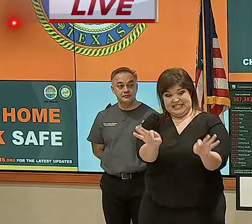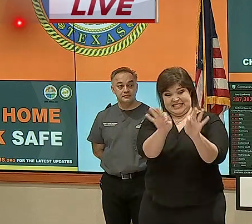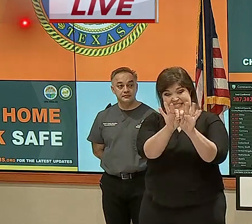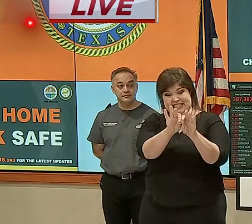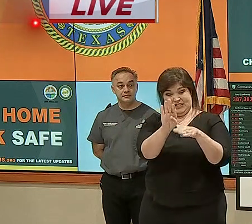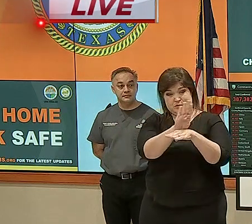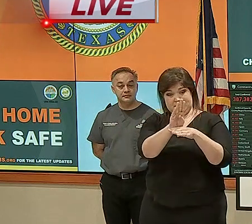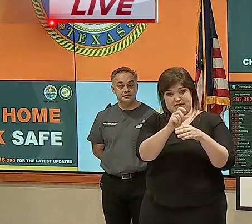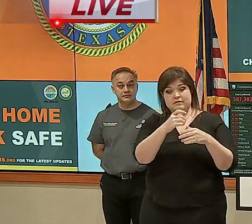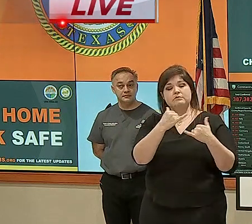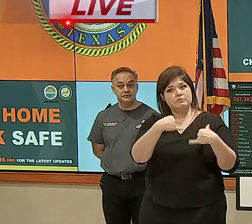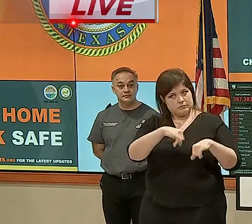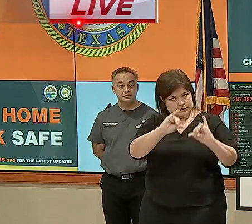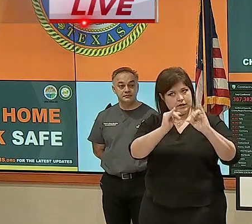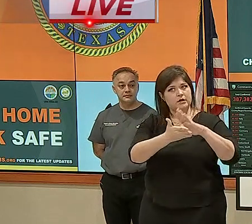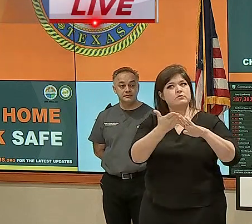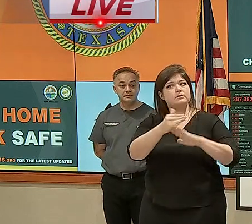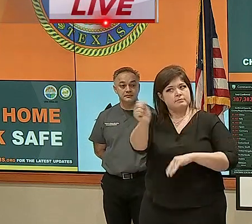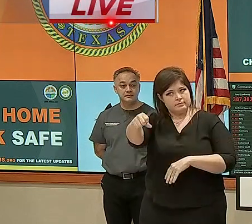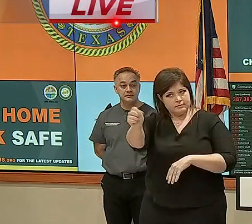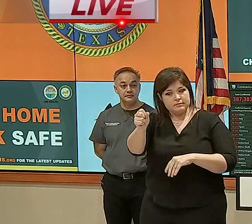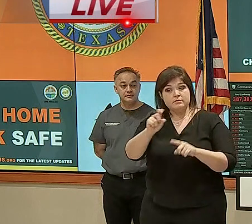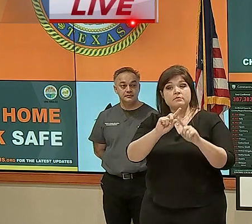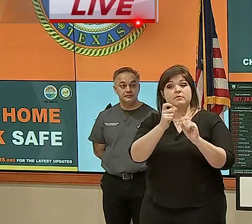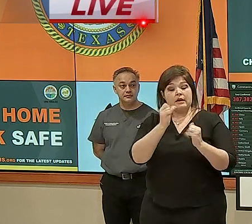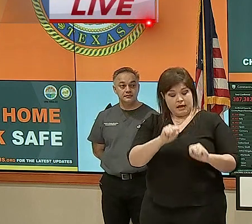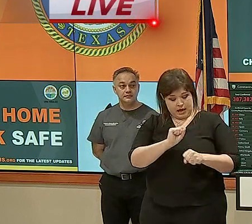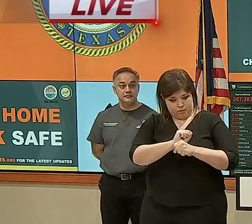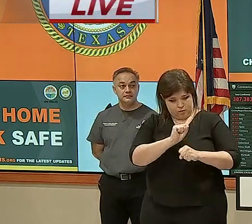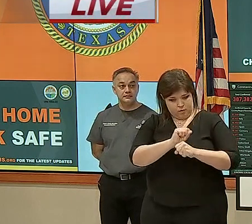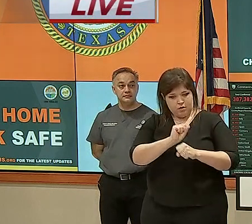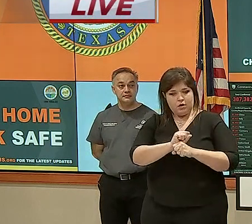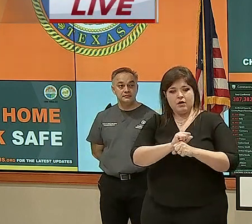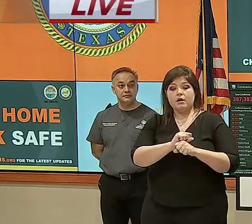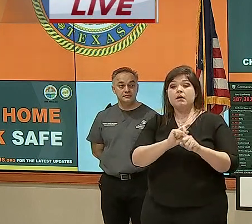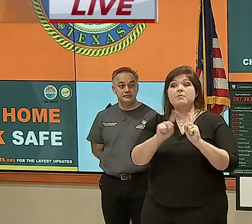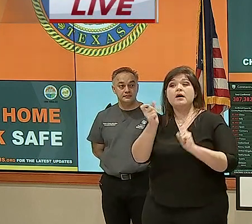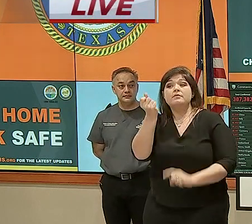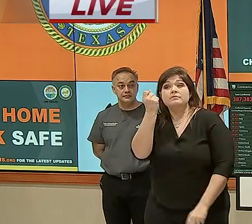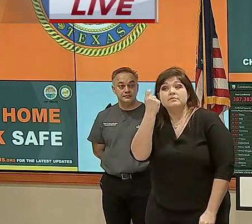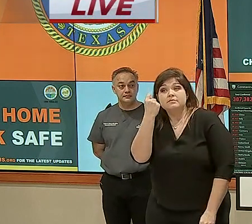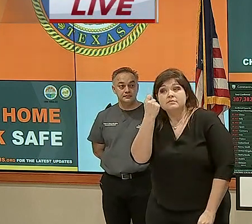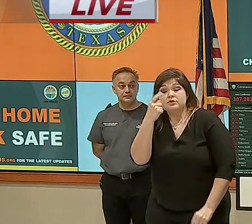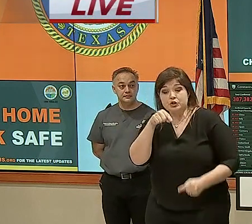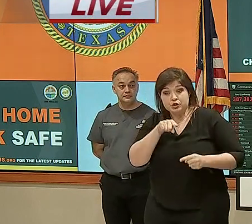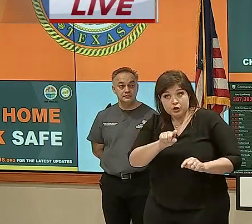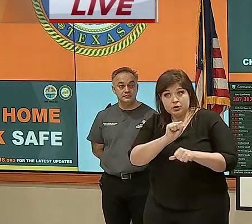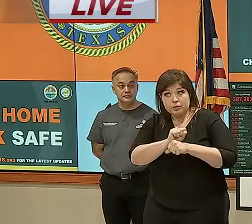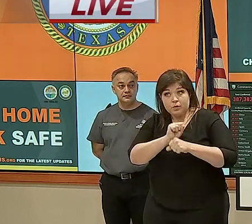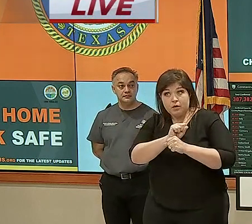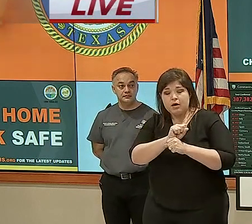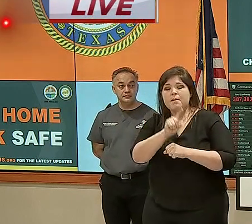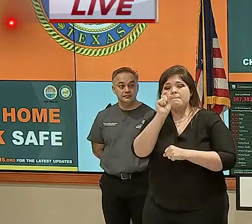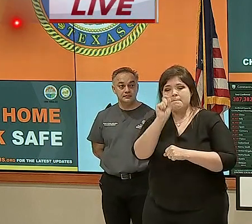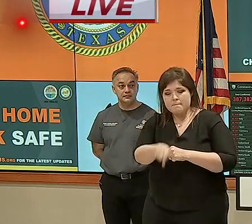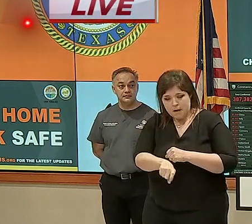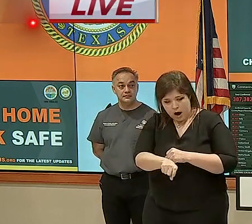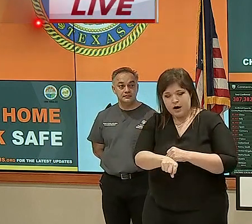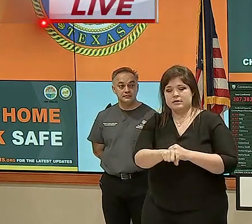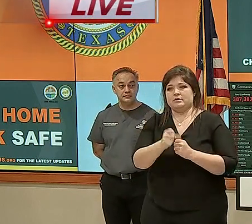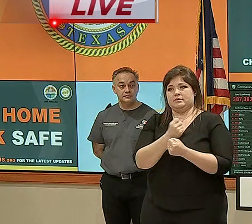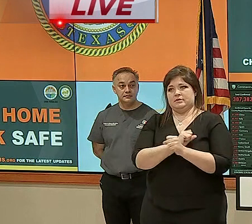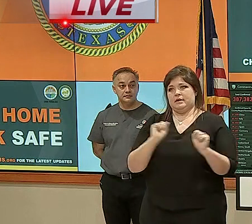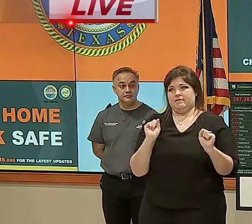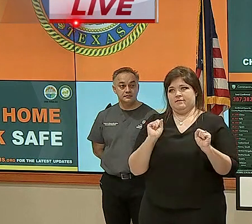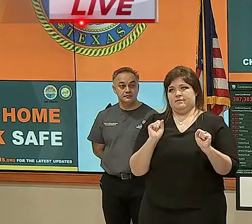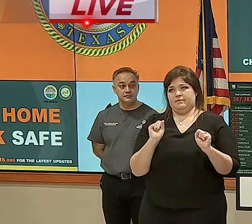to continue to work, while they are at work, they must be safe and must implore